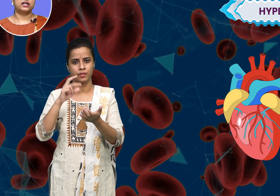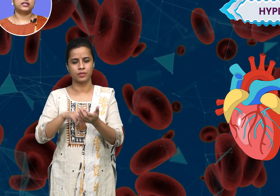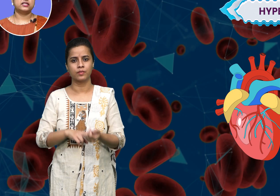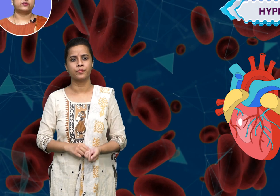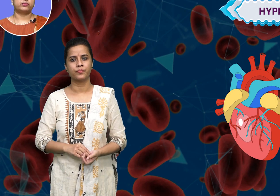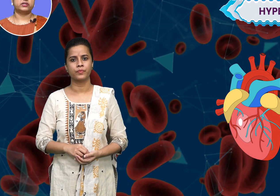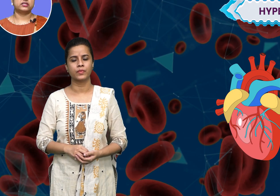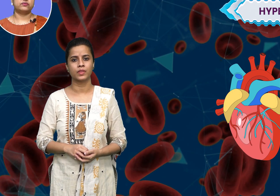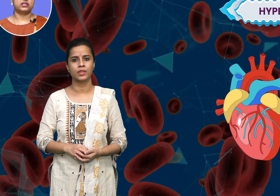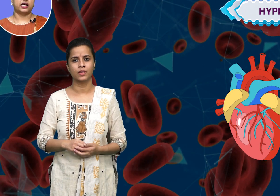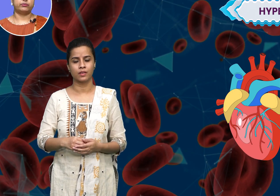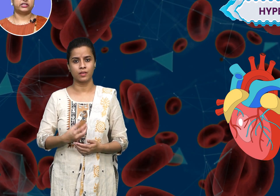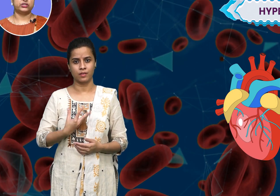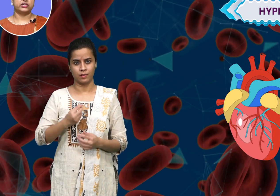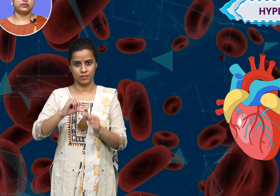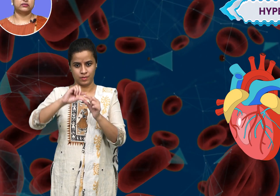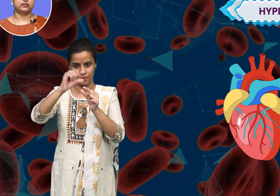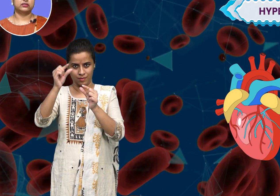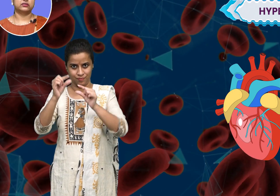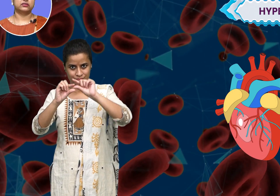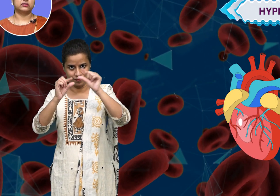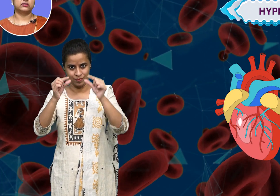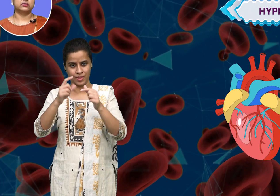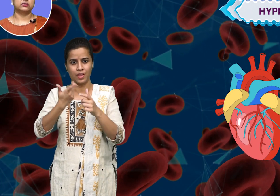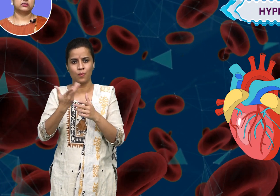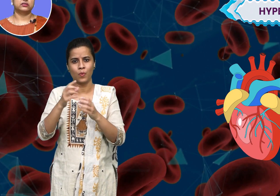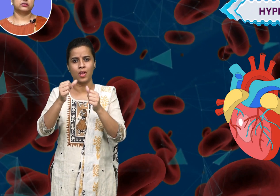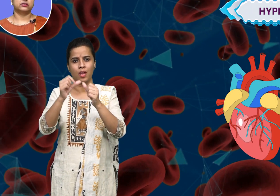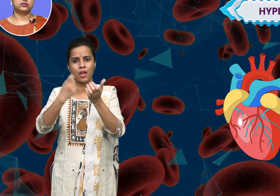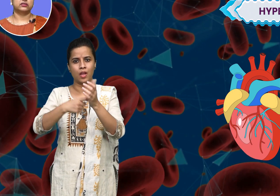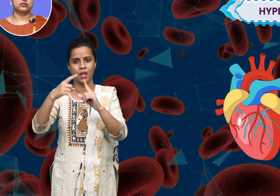In the arteries of the person with hypertension,